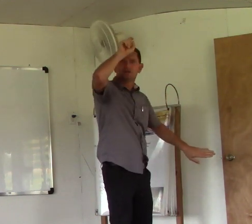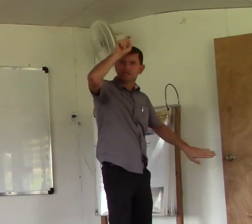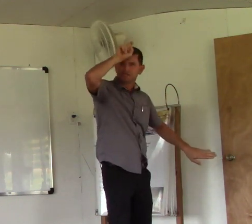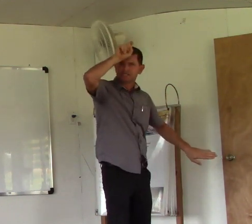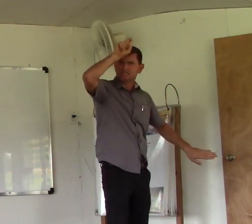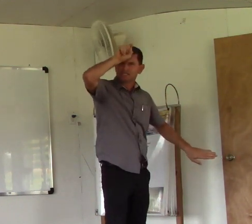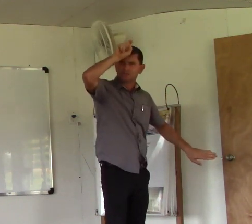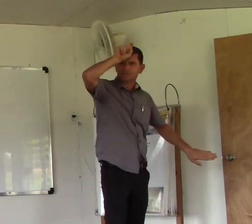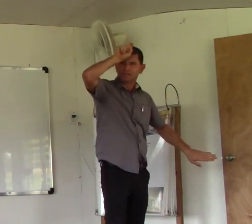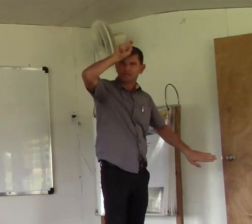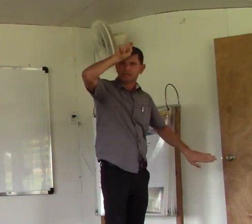in Egypt,